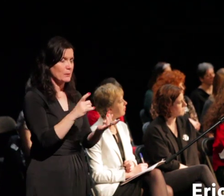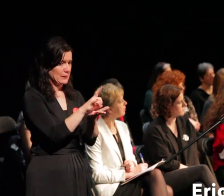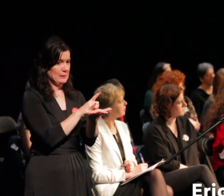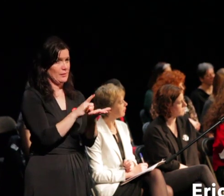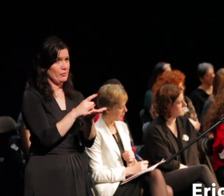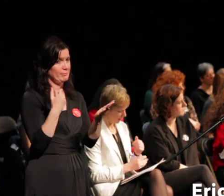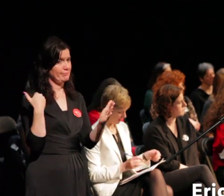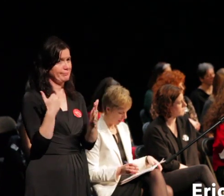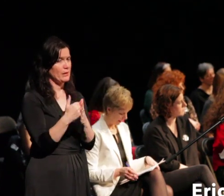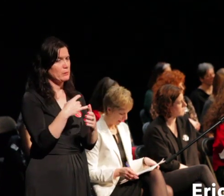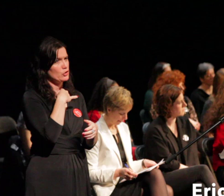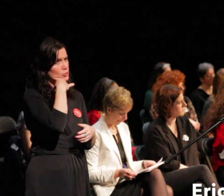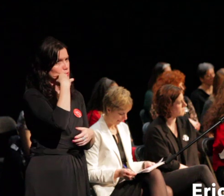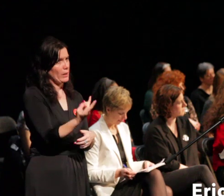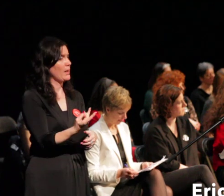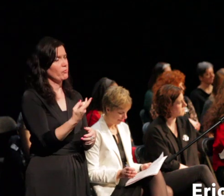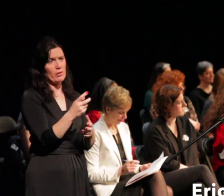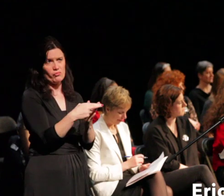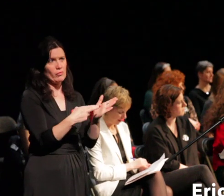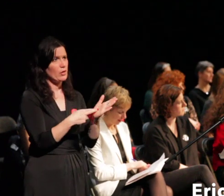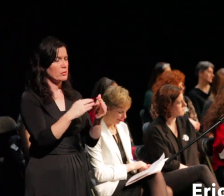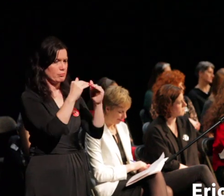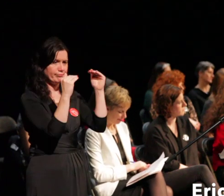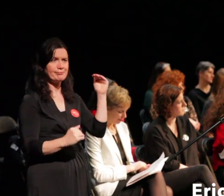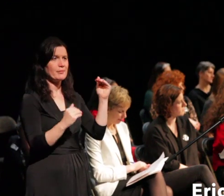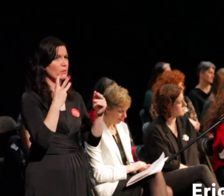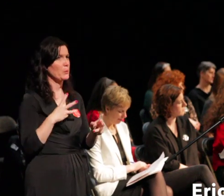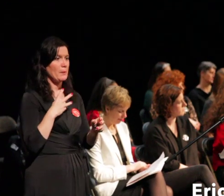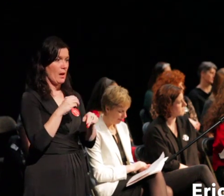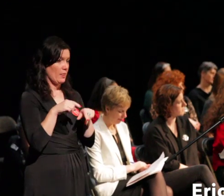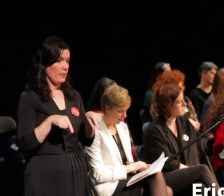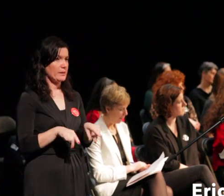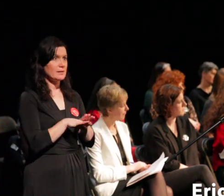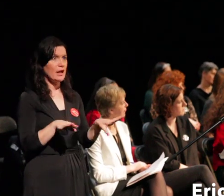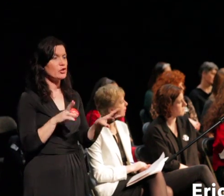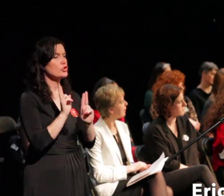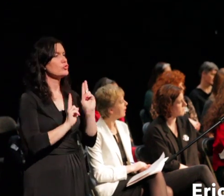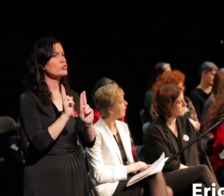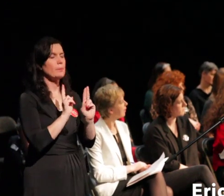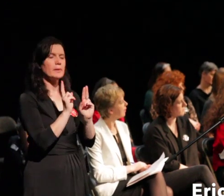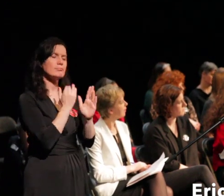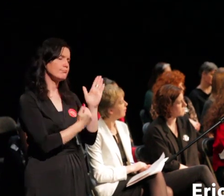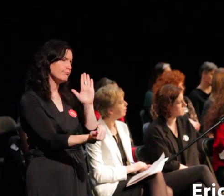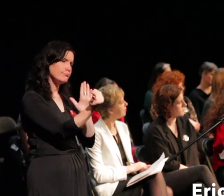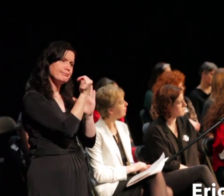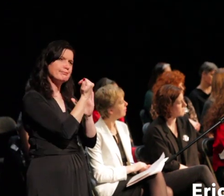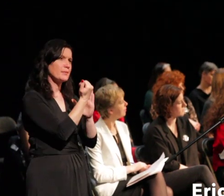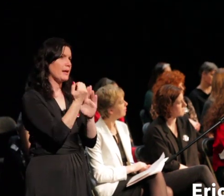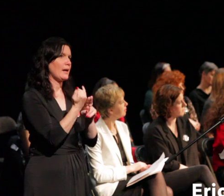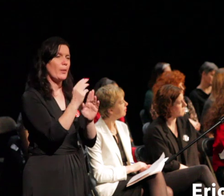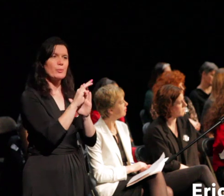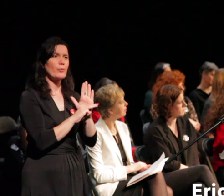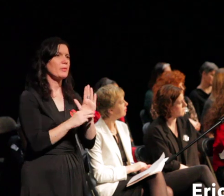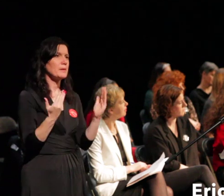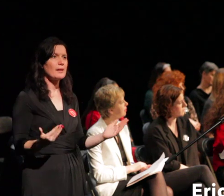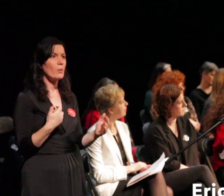Historically, there has been a shameful track record of gender inequality on this stage, and this should be made an urgent priority when programming. We are,